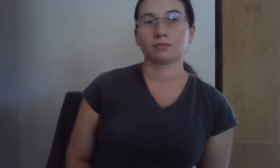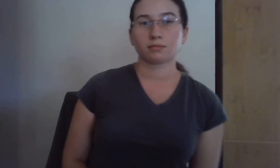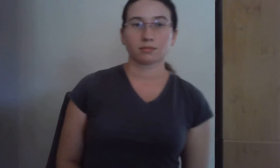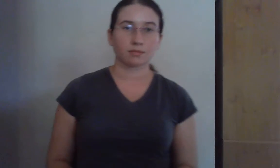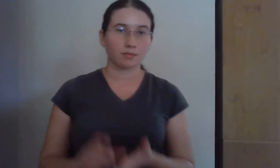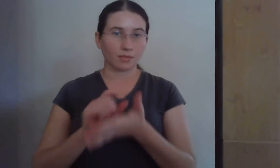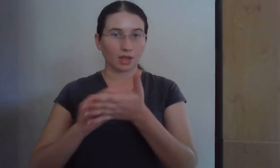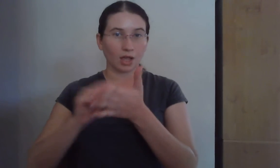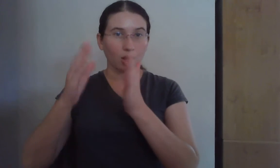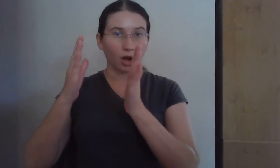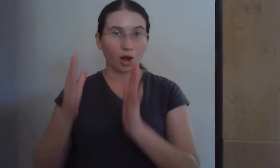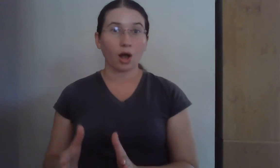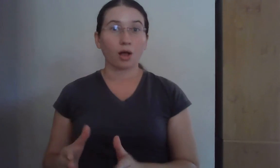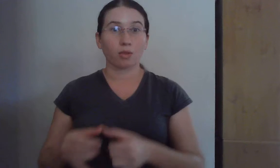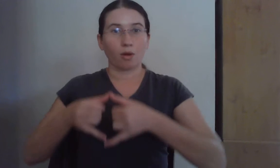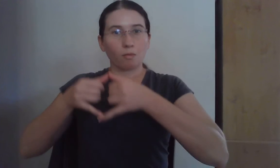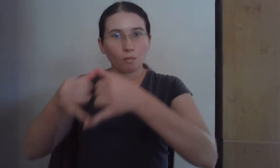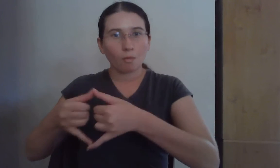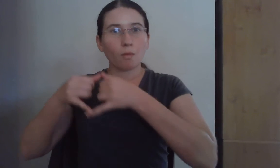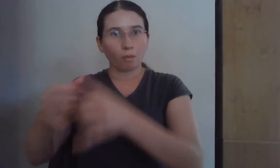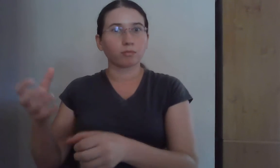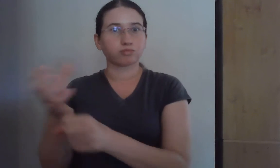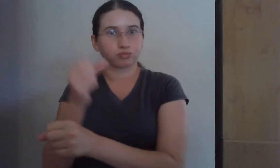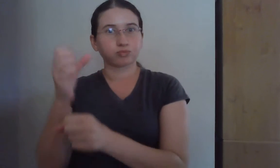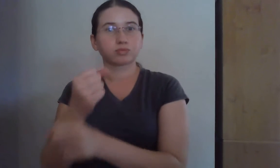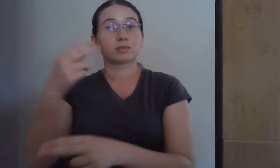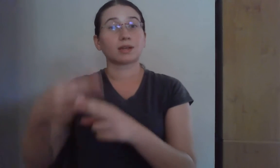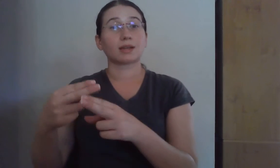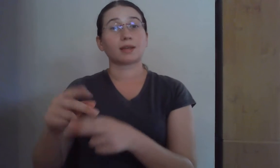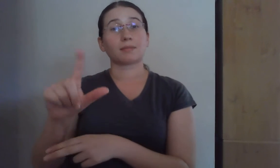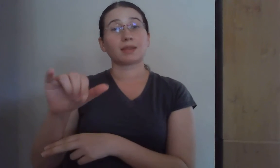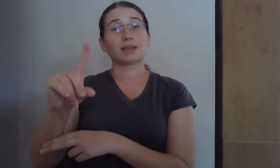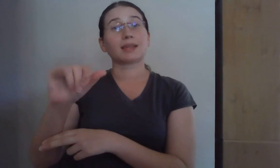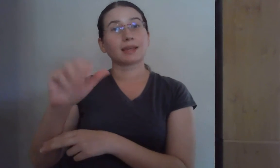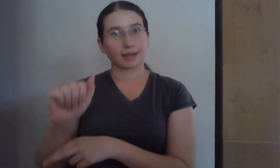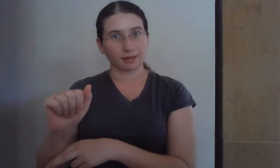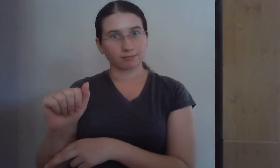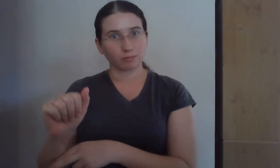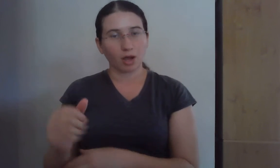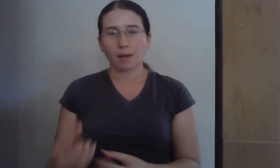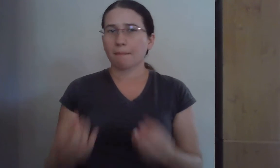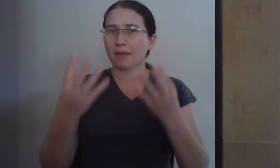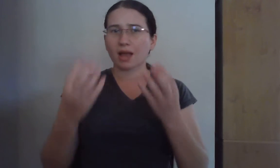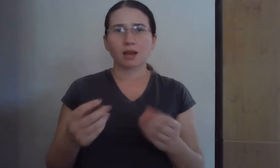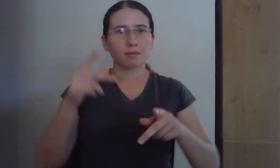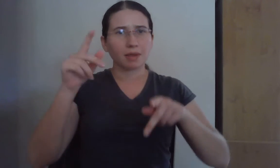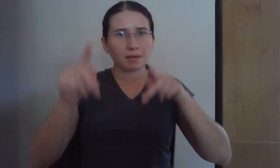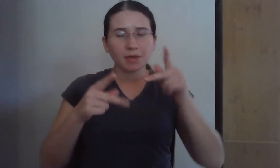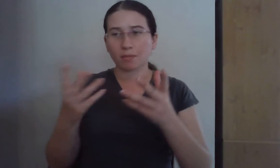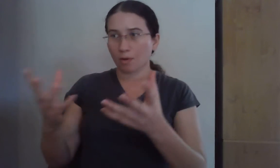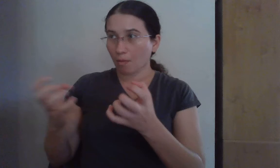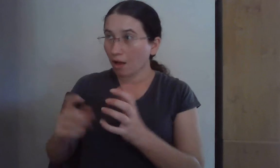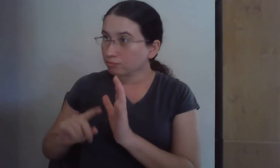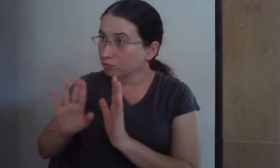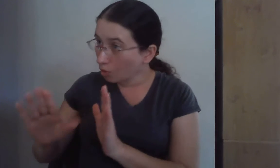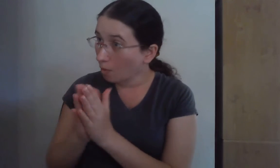And award-winning author Lydia Yuknavitch shared how she didn't follow up on literary representation she was offered early in her